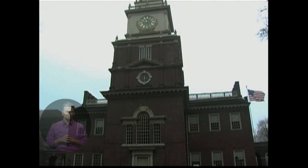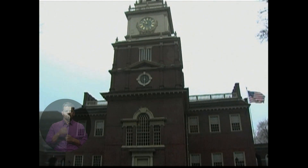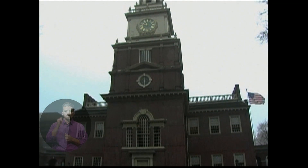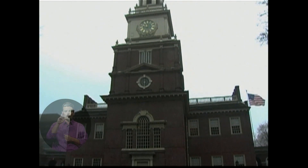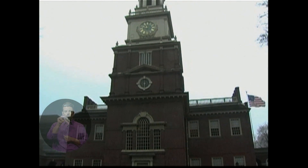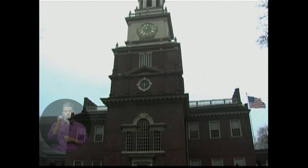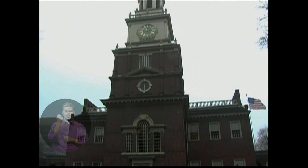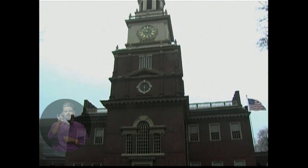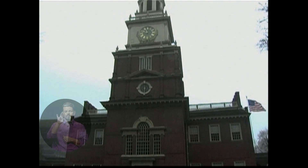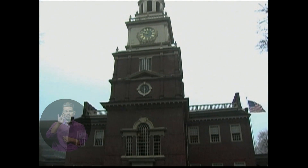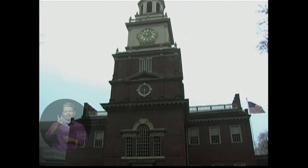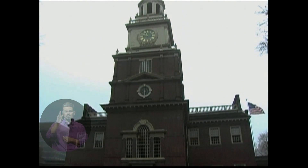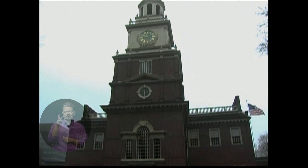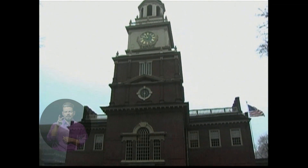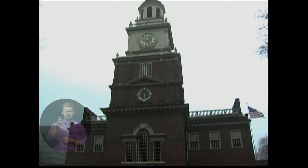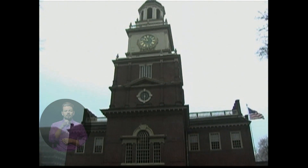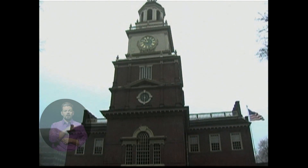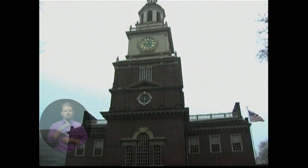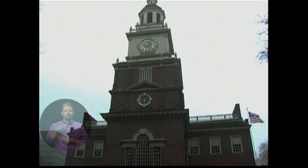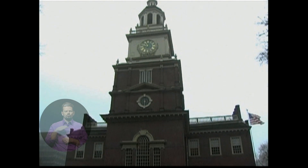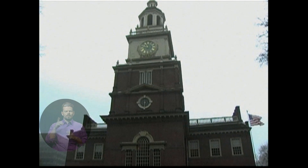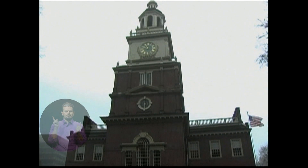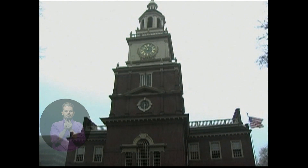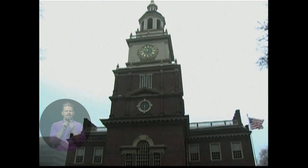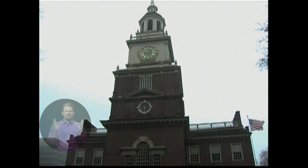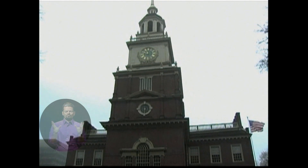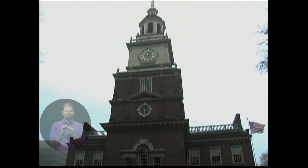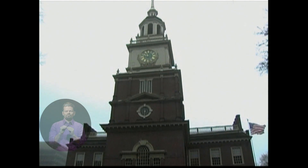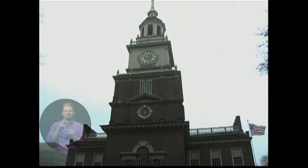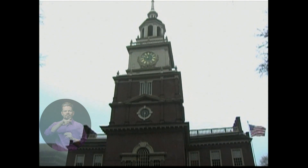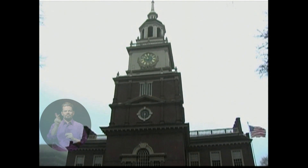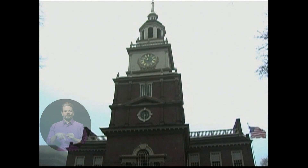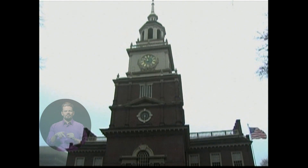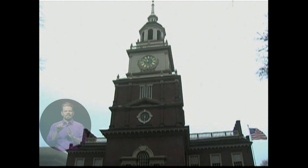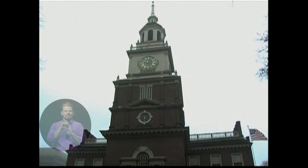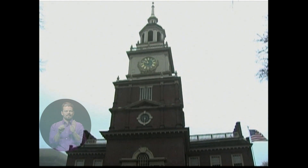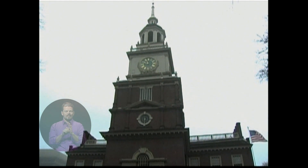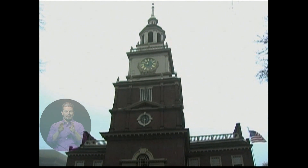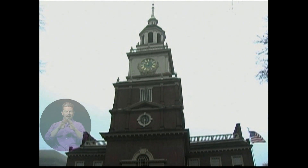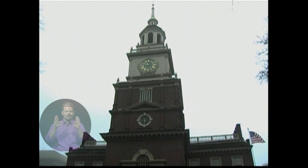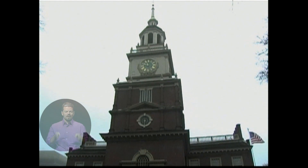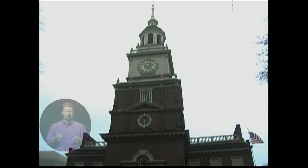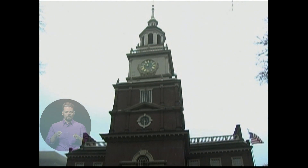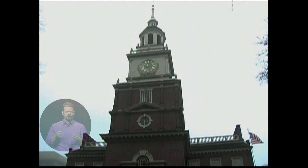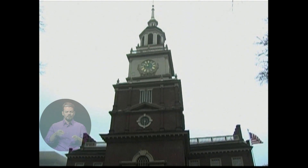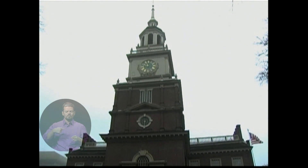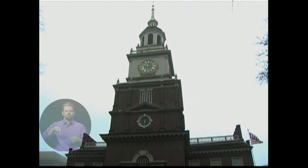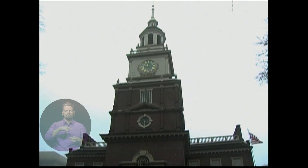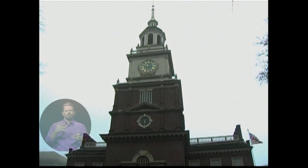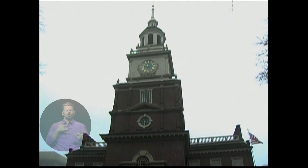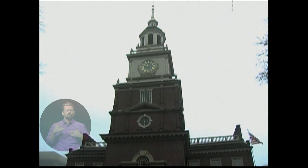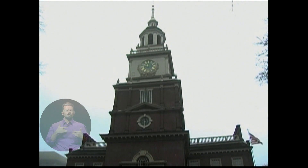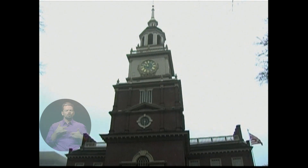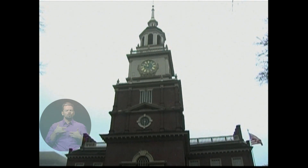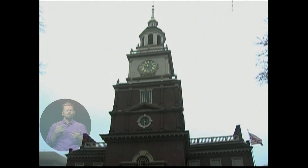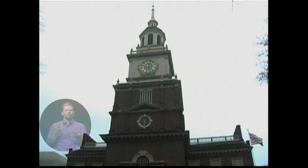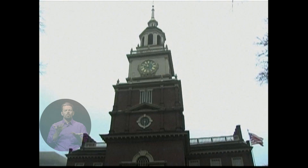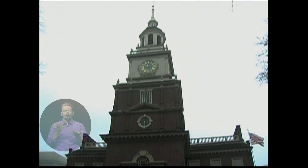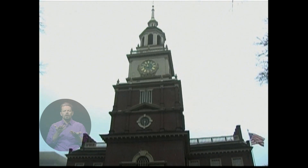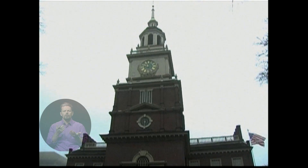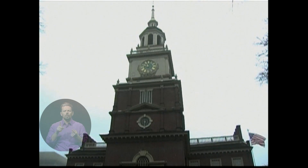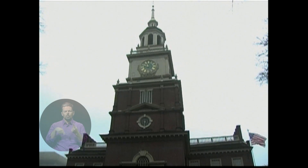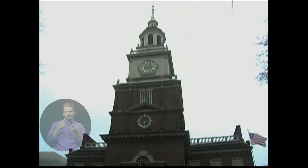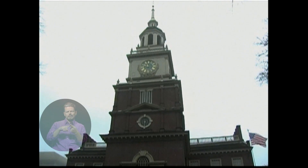By the time the Continental Congress met in Philadelphia State House that June, the only question concerning independence left before